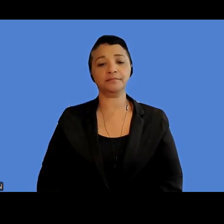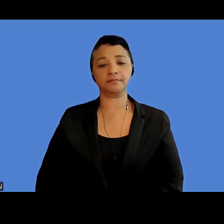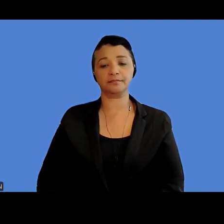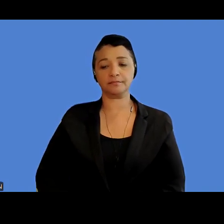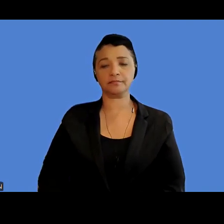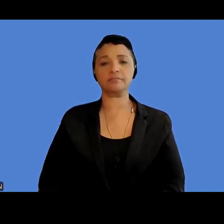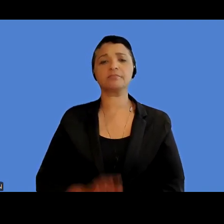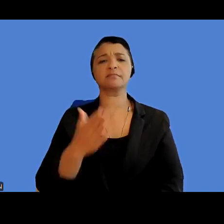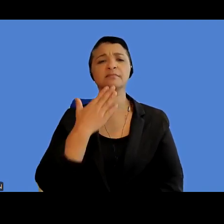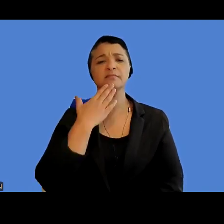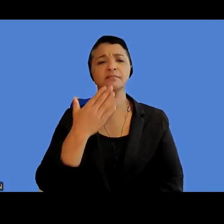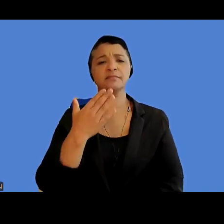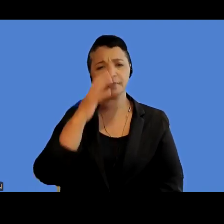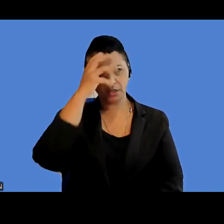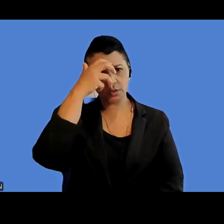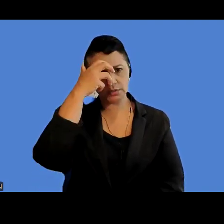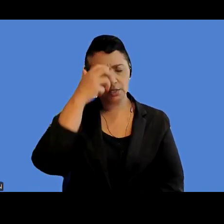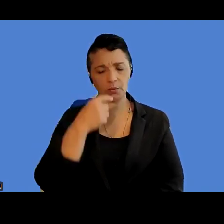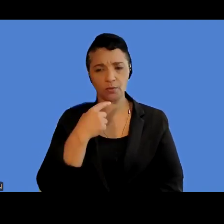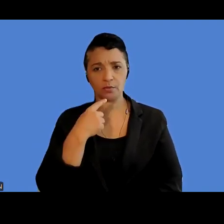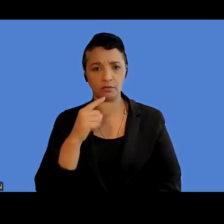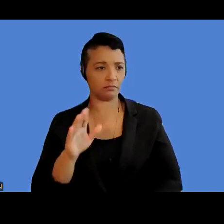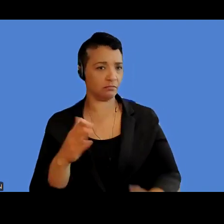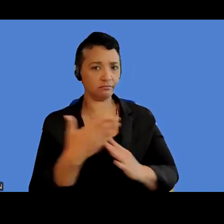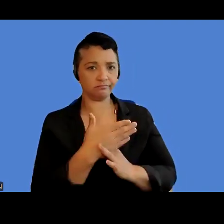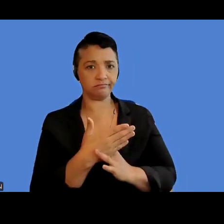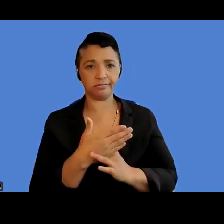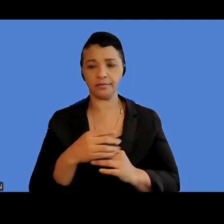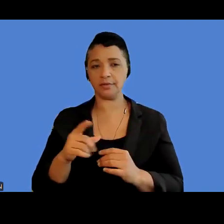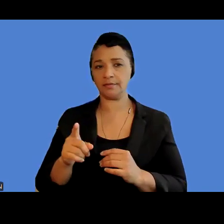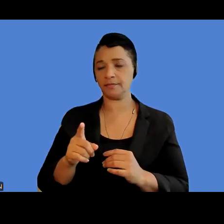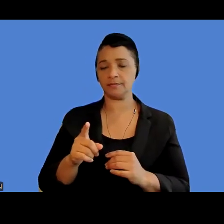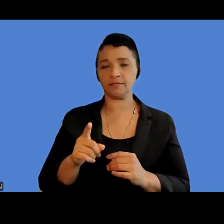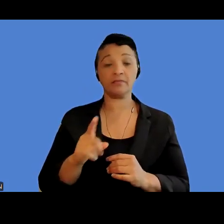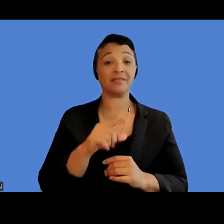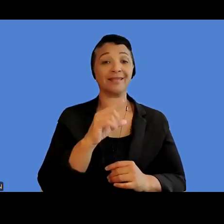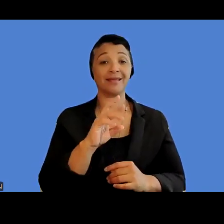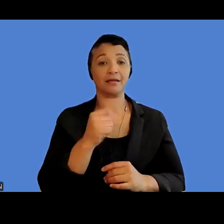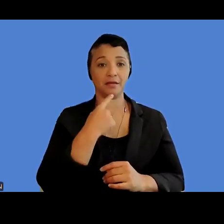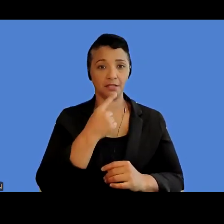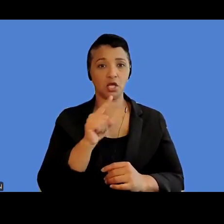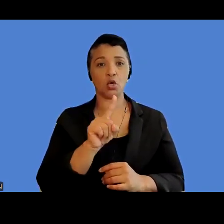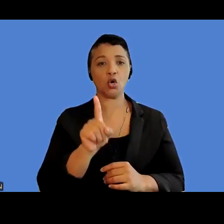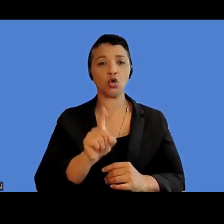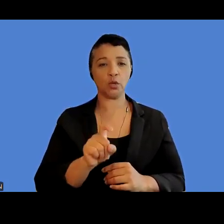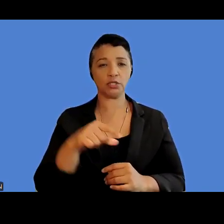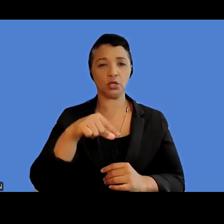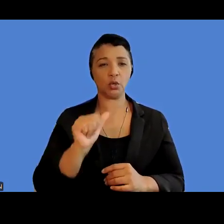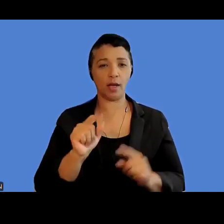Thanks, Rosario. There's only that's what, okay. Sorry, there's only a question in the Q&A